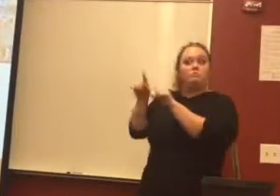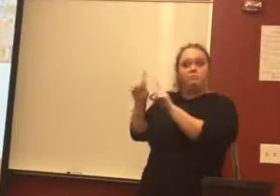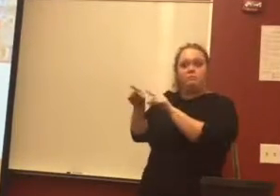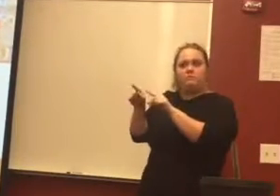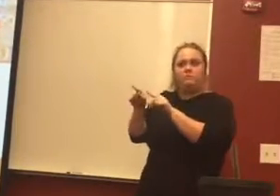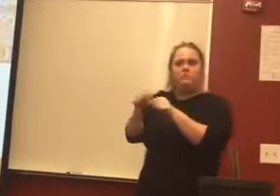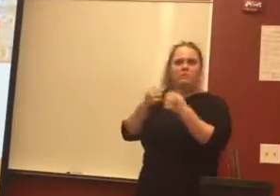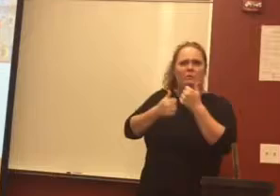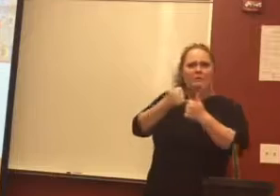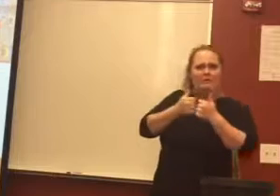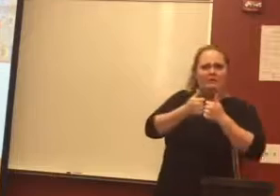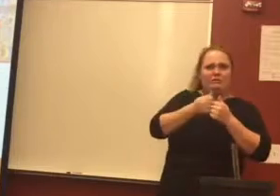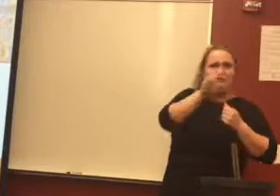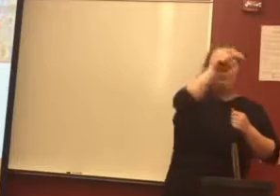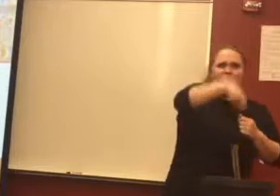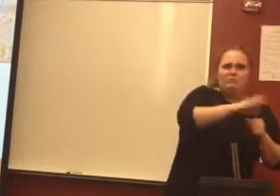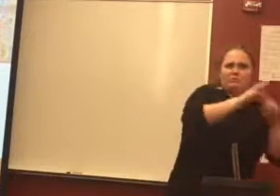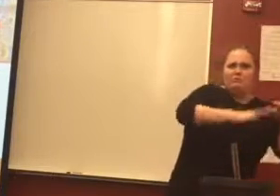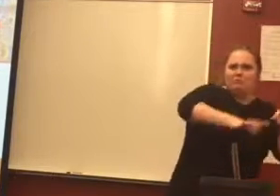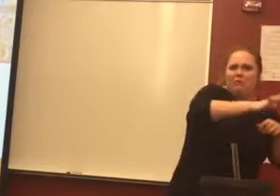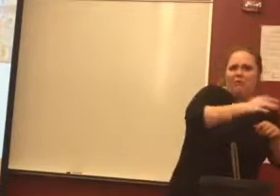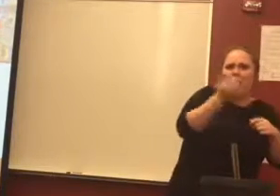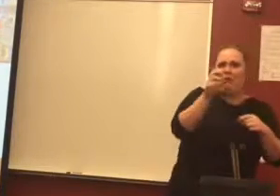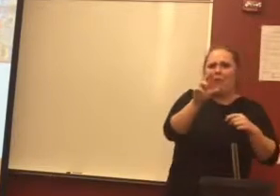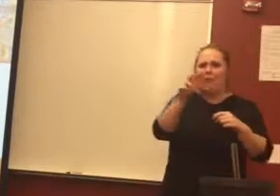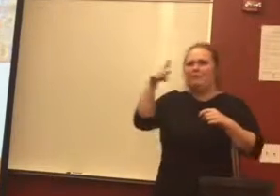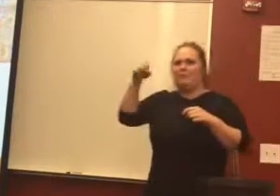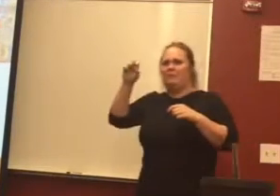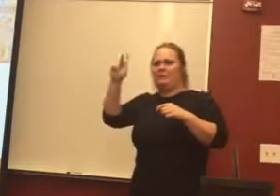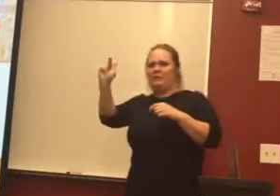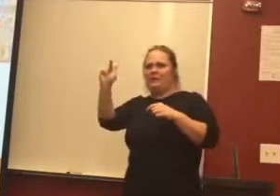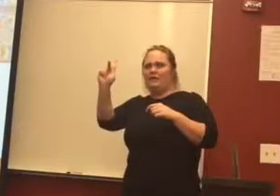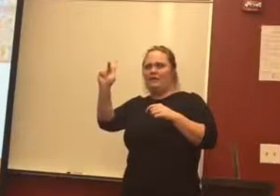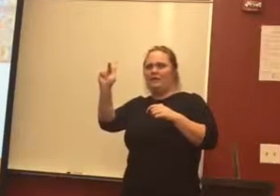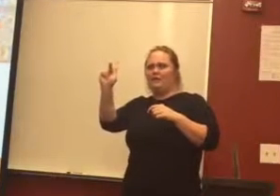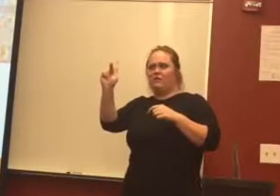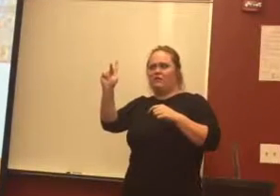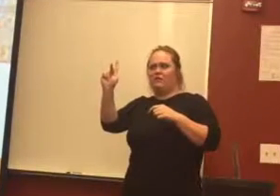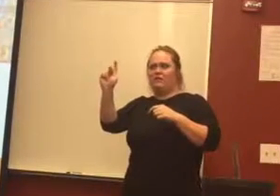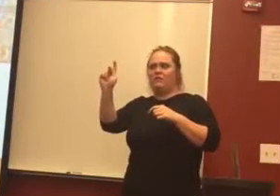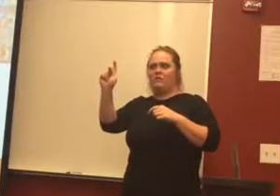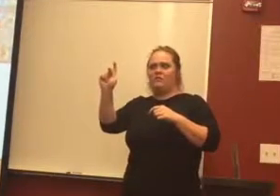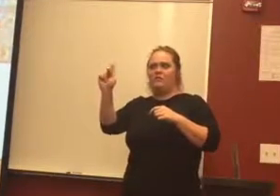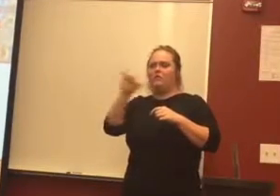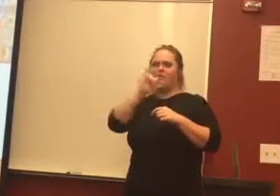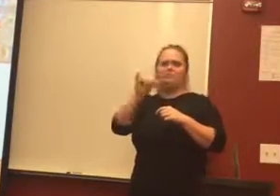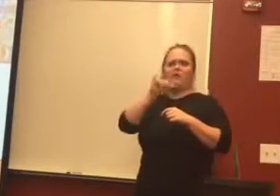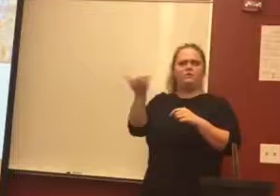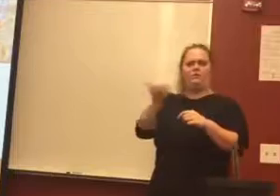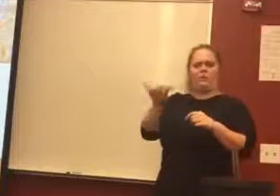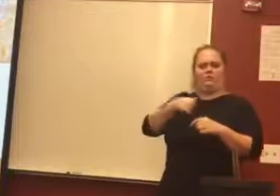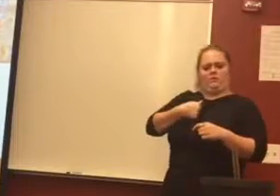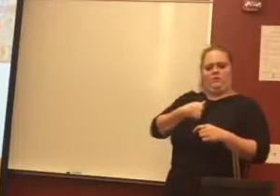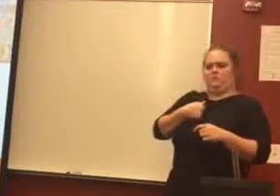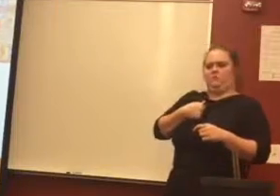Peak? But it's the Peak. It's the That's not the thing we took. That might be the music. this is the okay. That's the